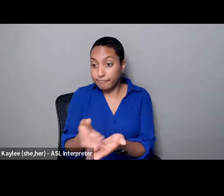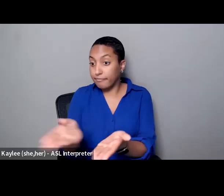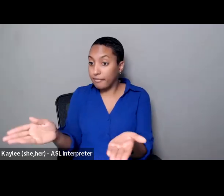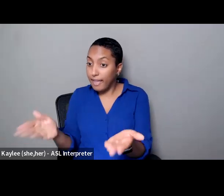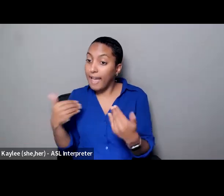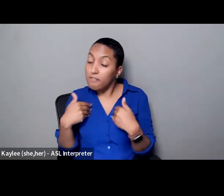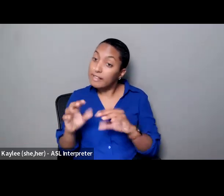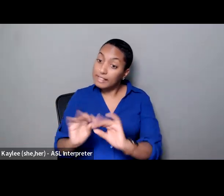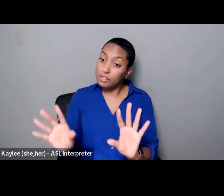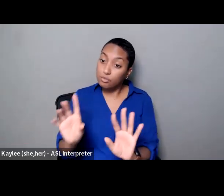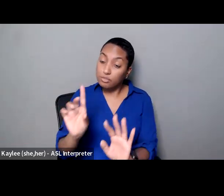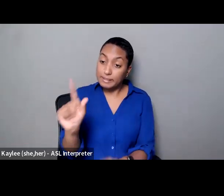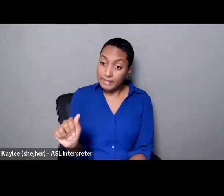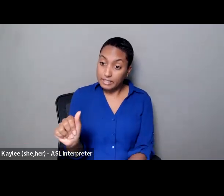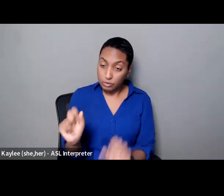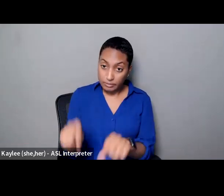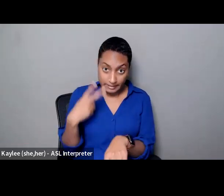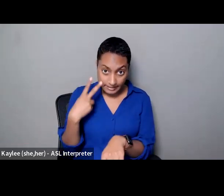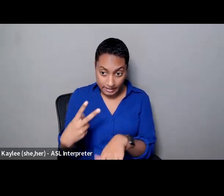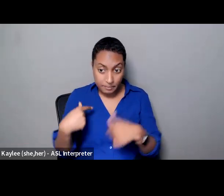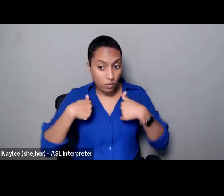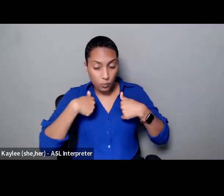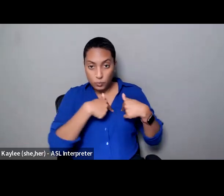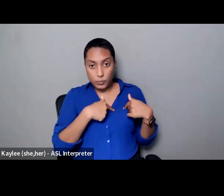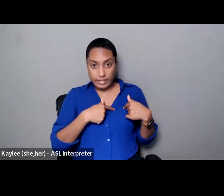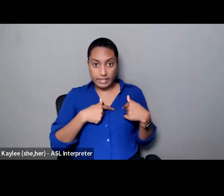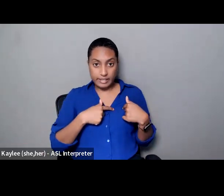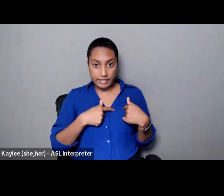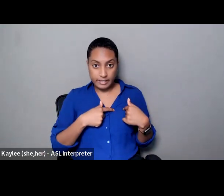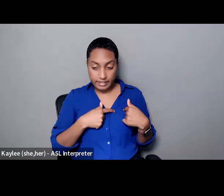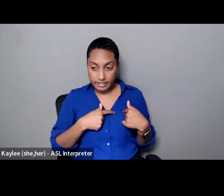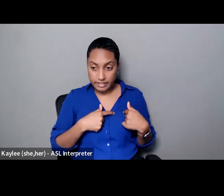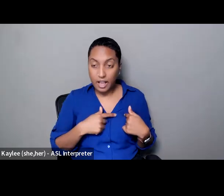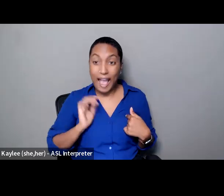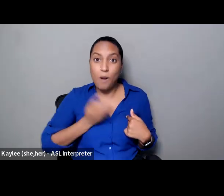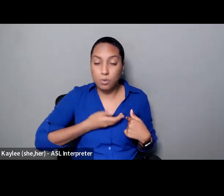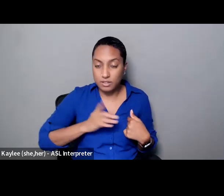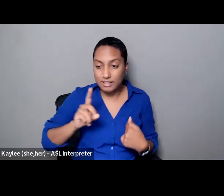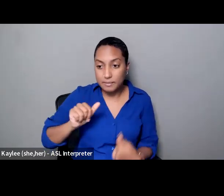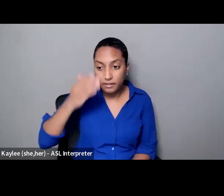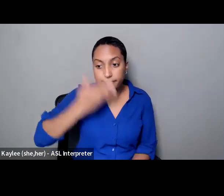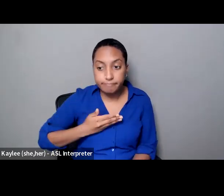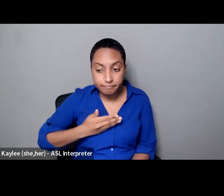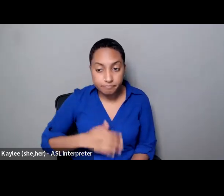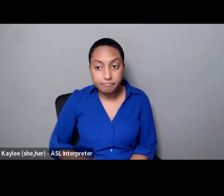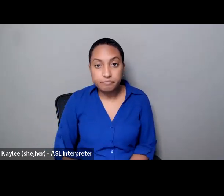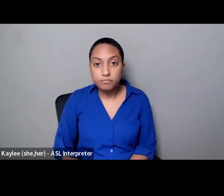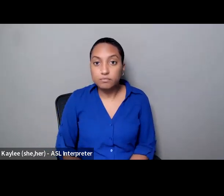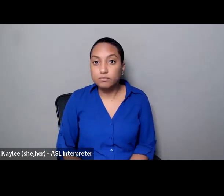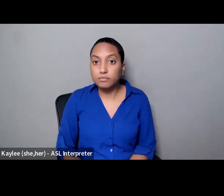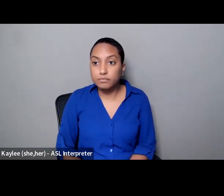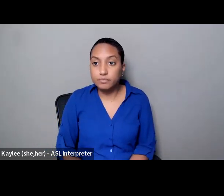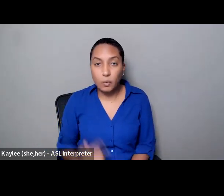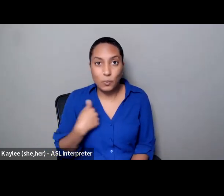clear disability and we didn't. Ours were invisible and we weren't even really sure at the time if they